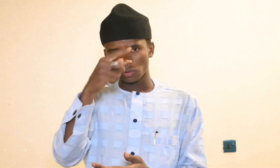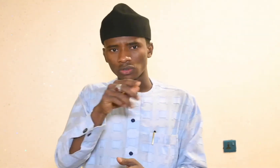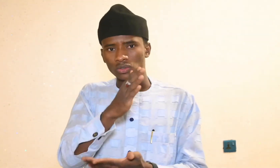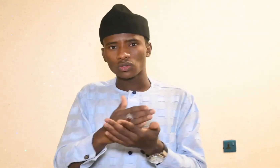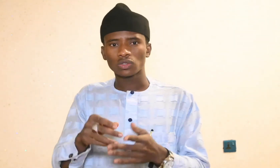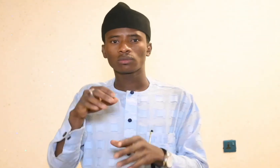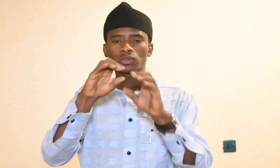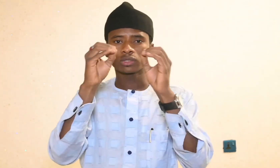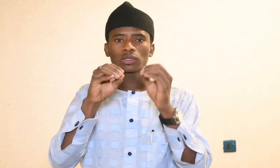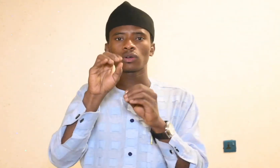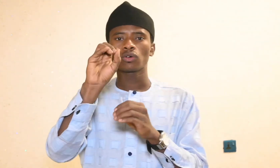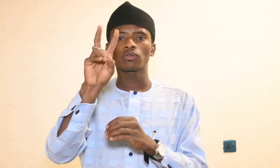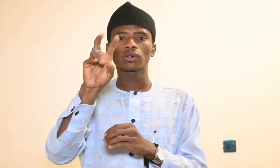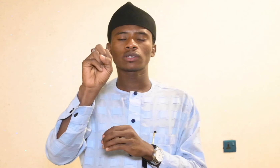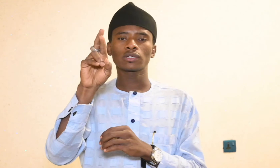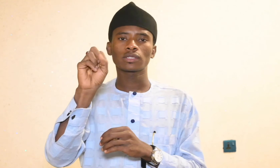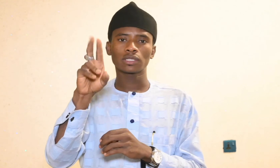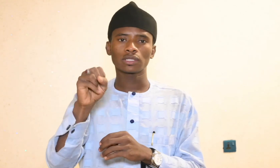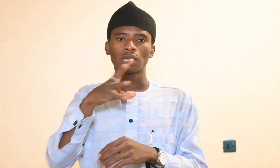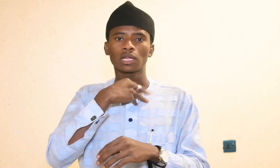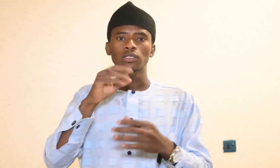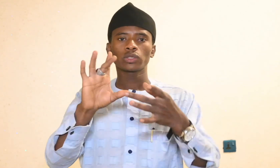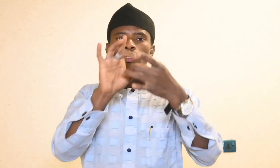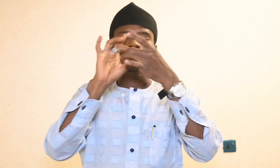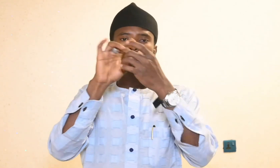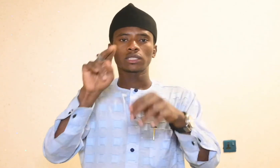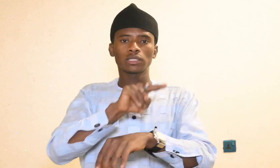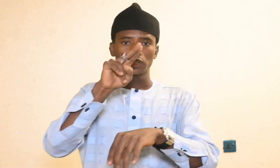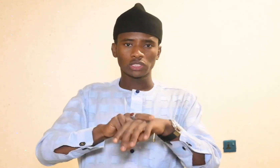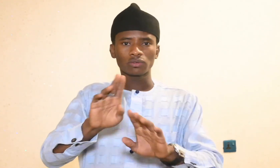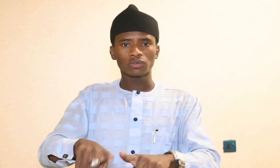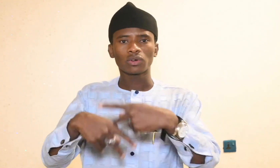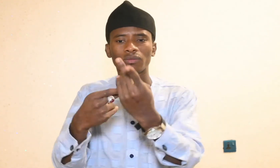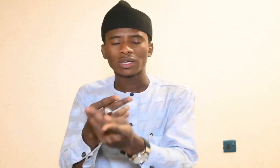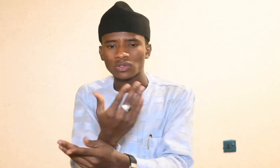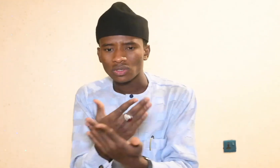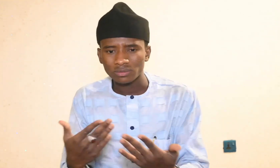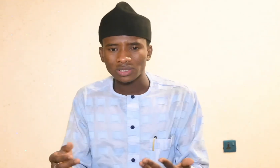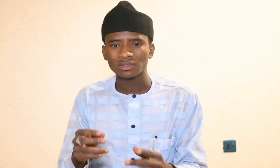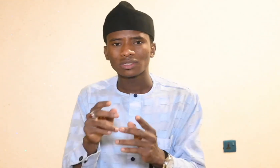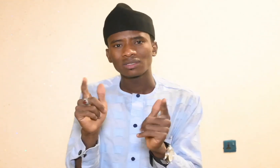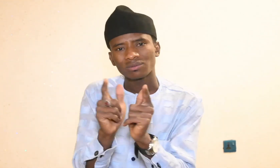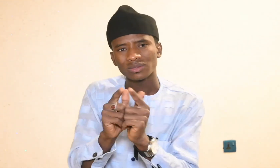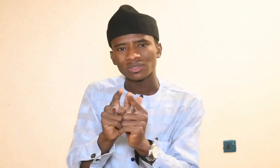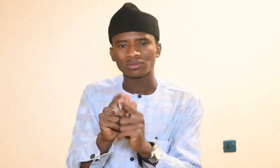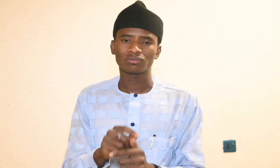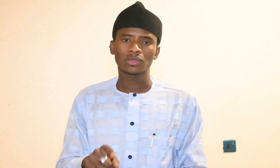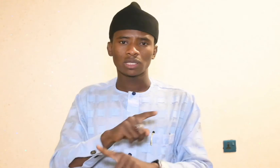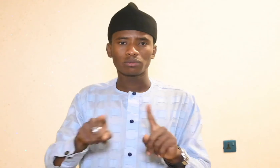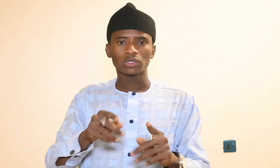Service Overseas and the United Nations provide something we call living expenses, but most of the NGOs do